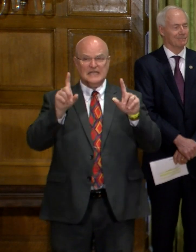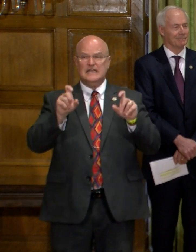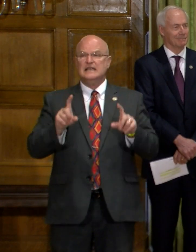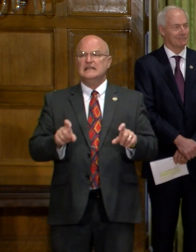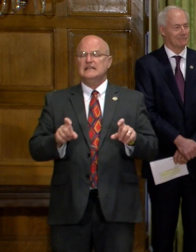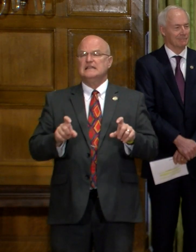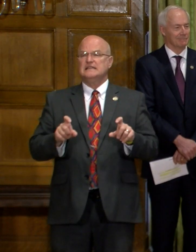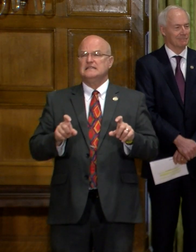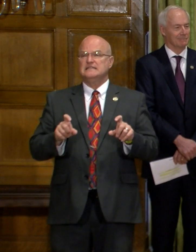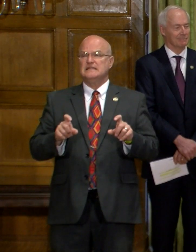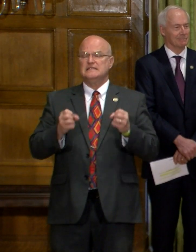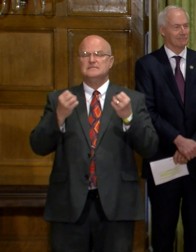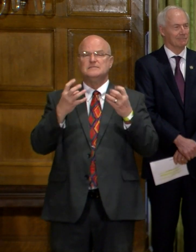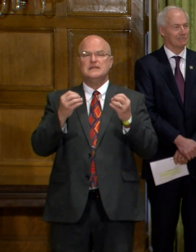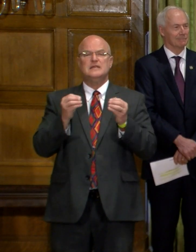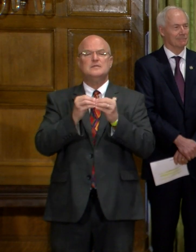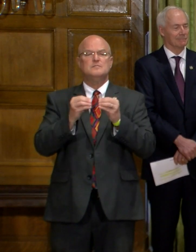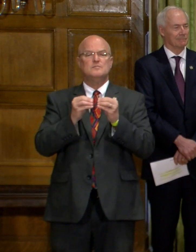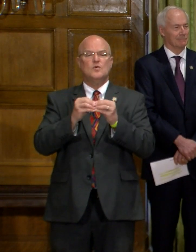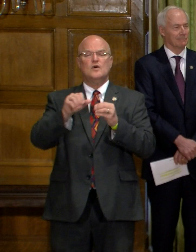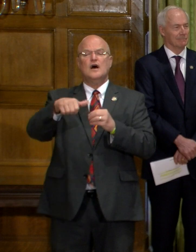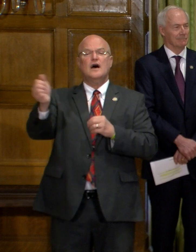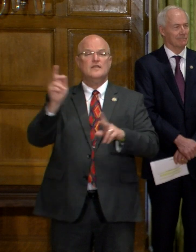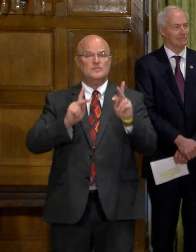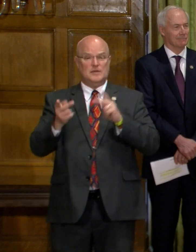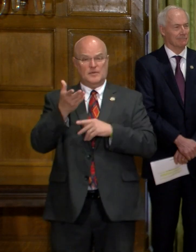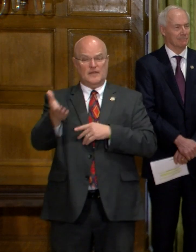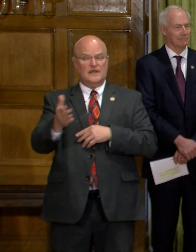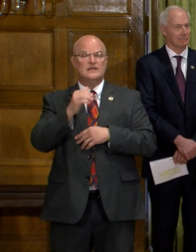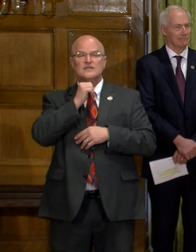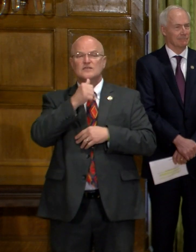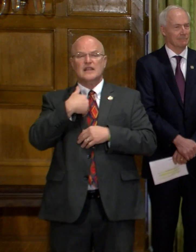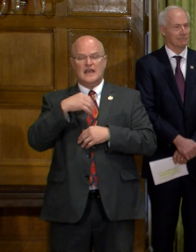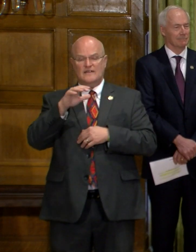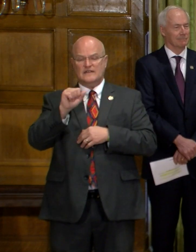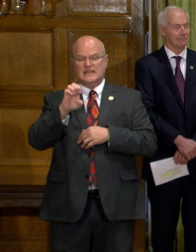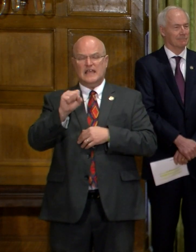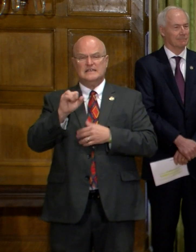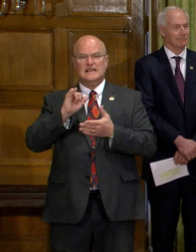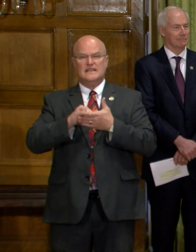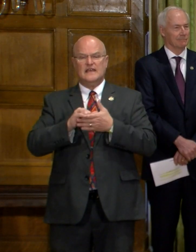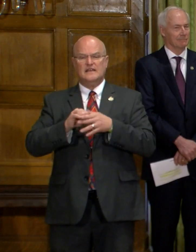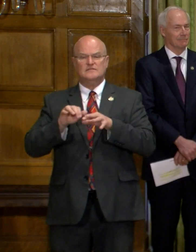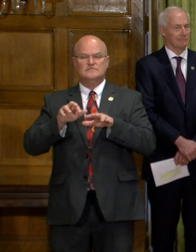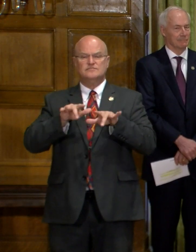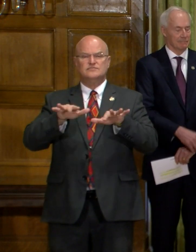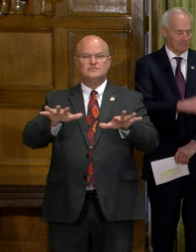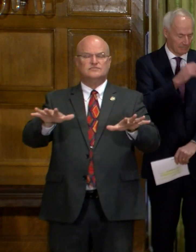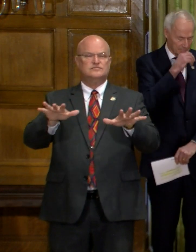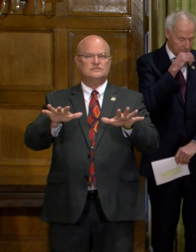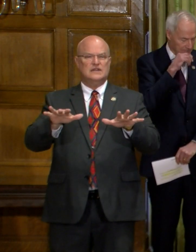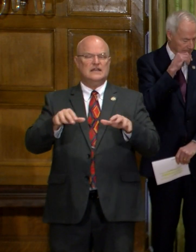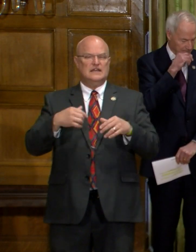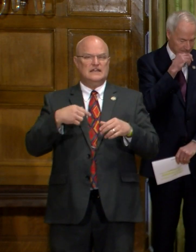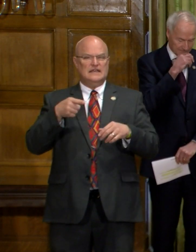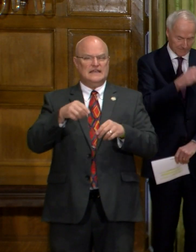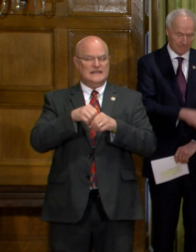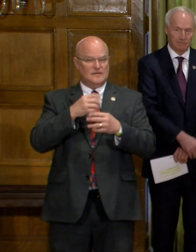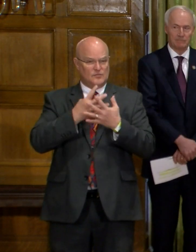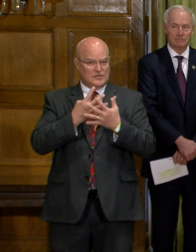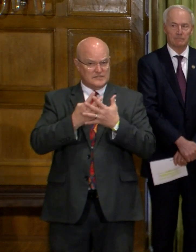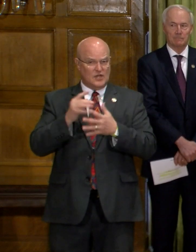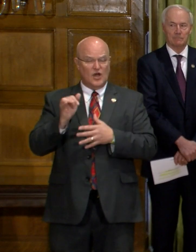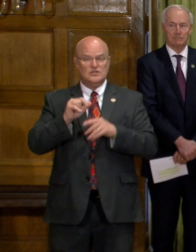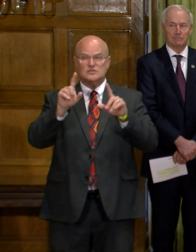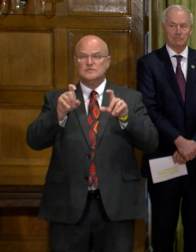testing many of the other barracks so that we can make sure we don't have cases that are still asymptomatic there. We've